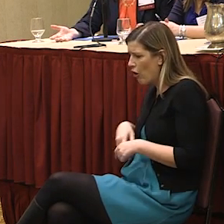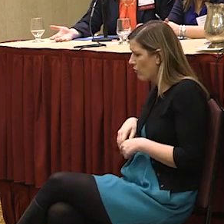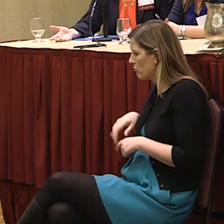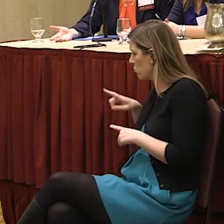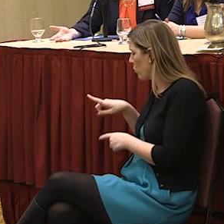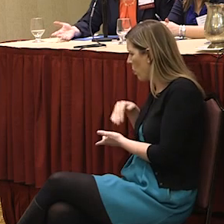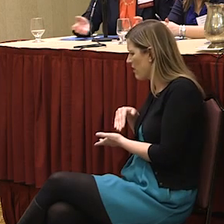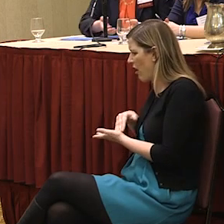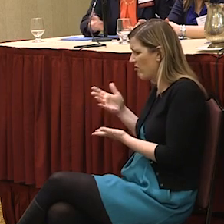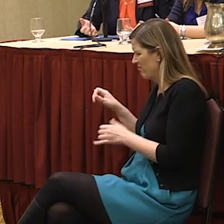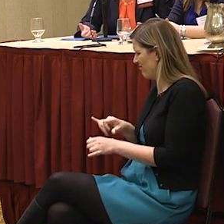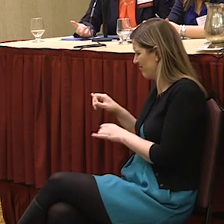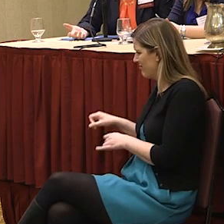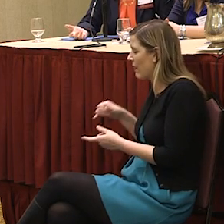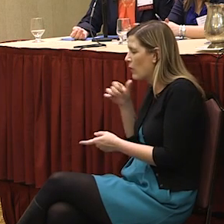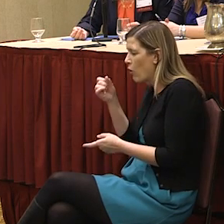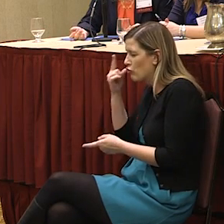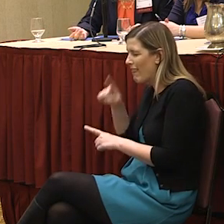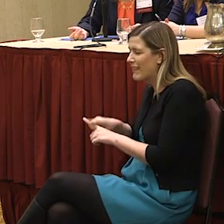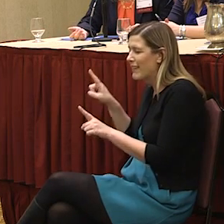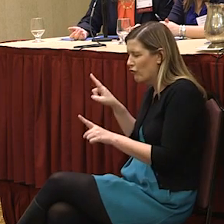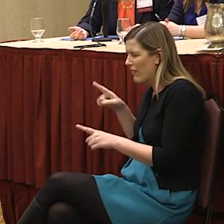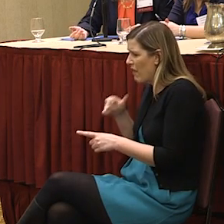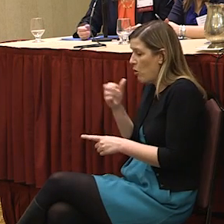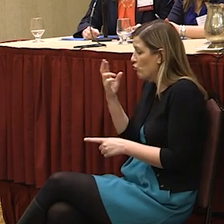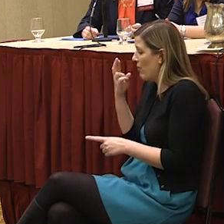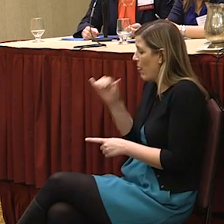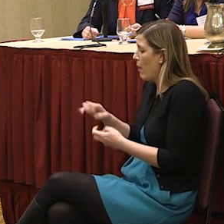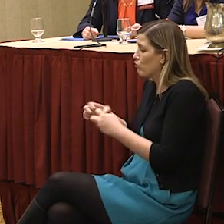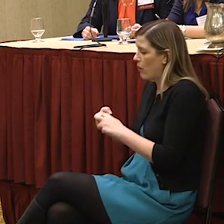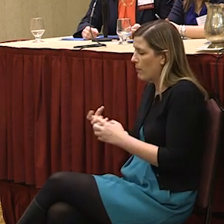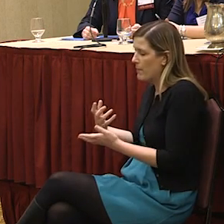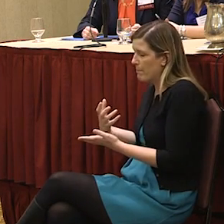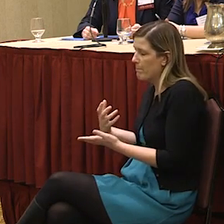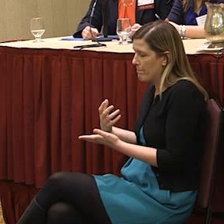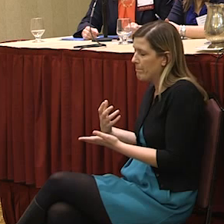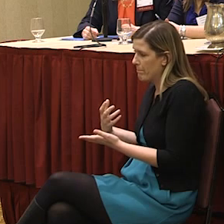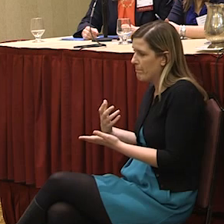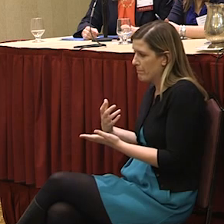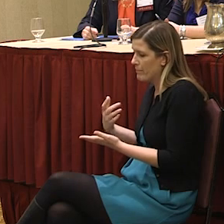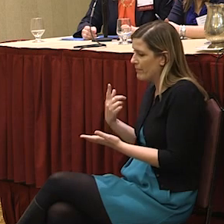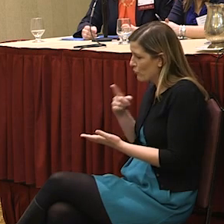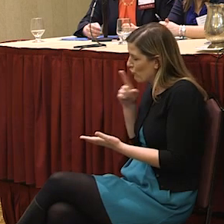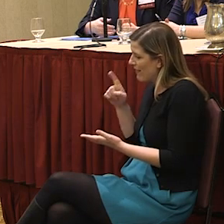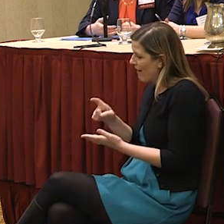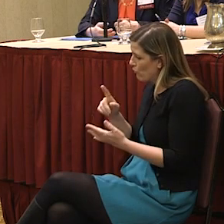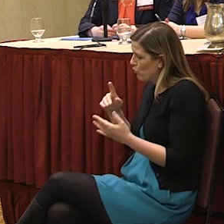the primary care office. They really just don't see that that is a problem. So that is something that you have